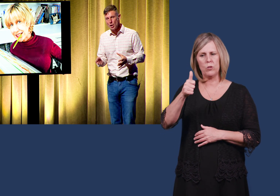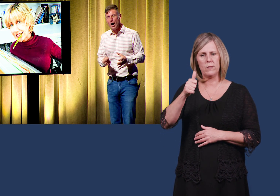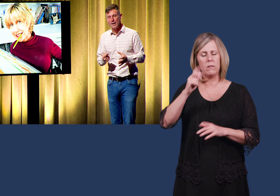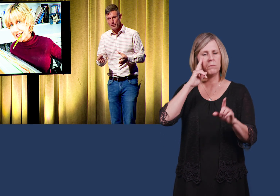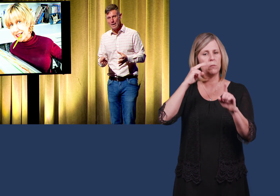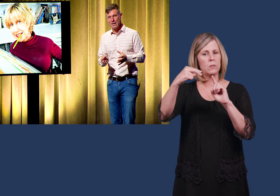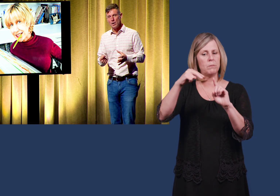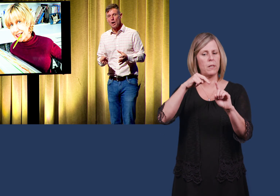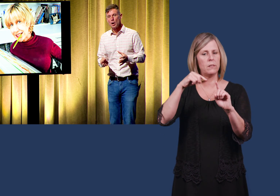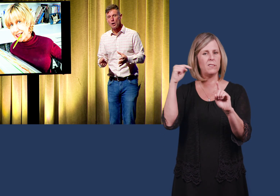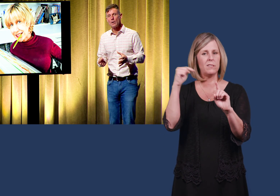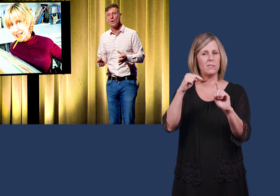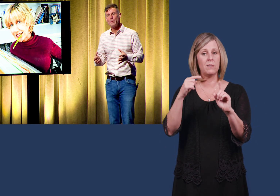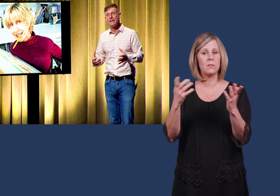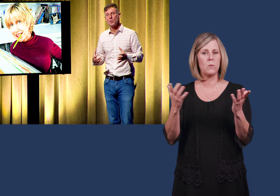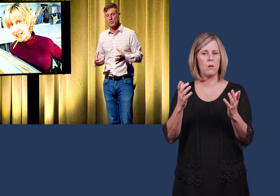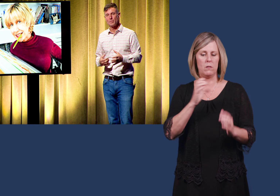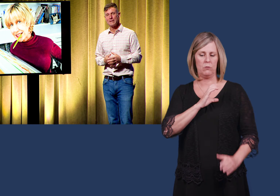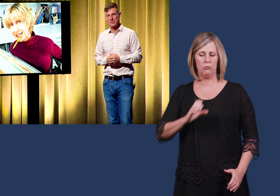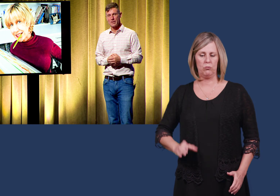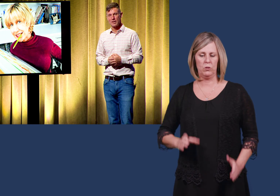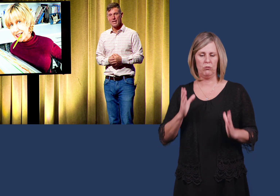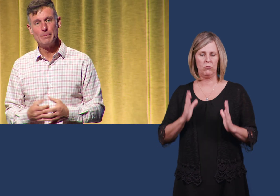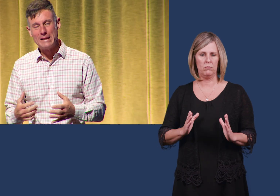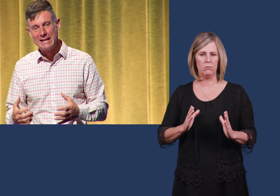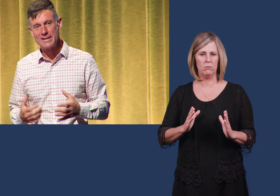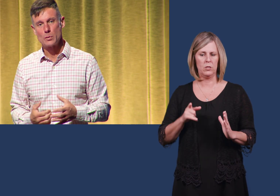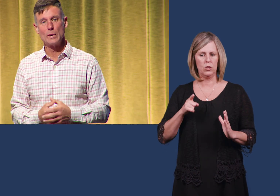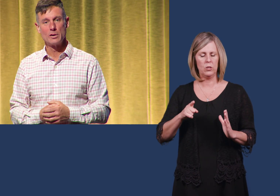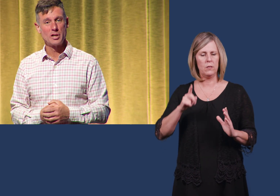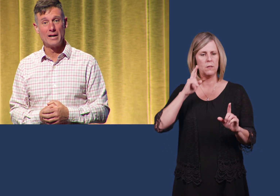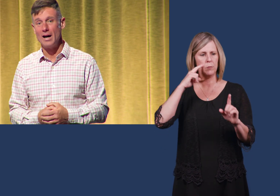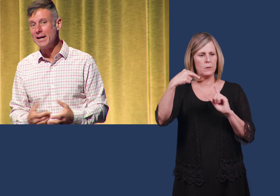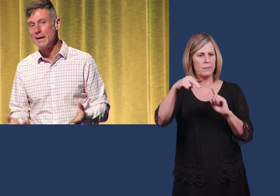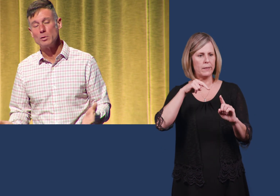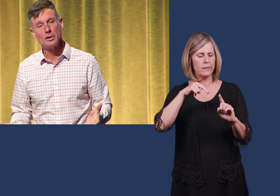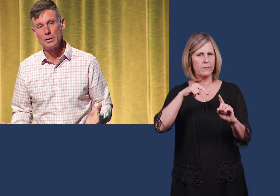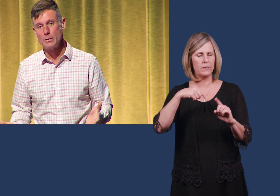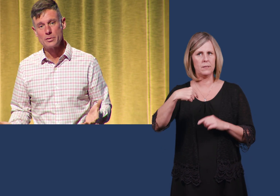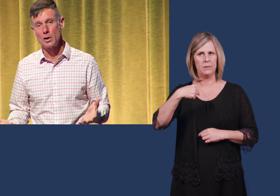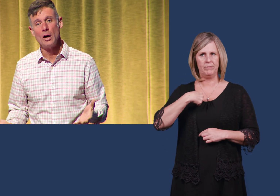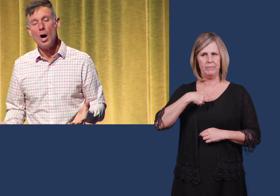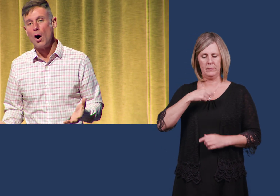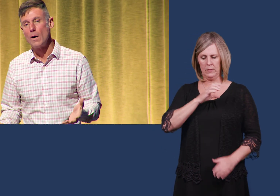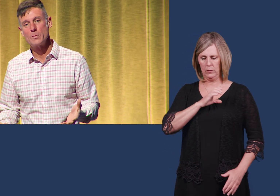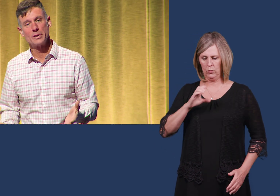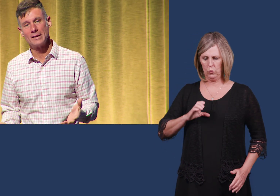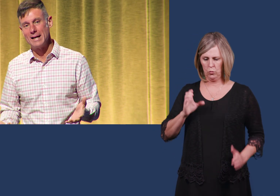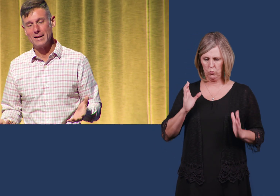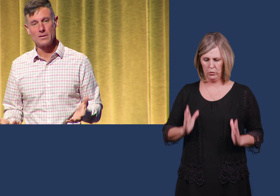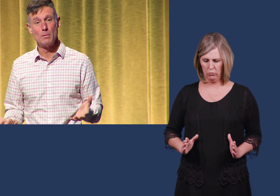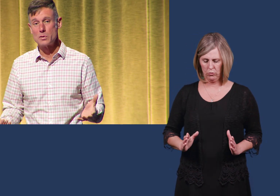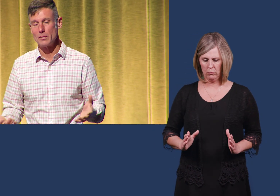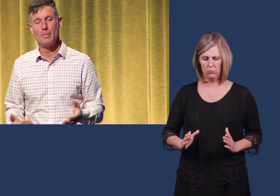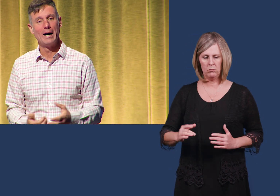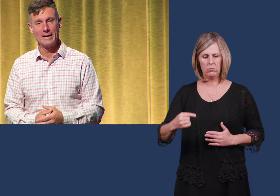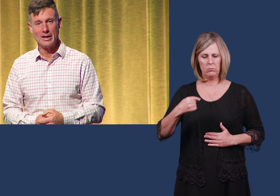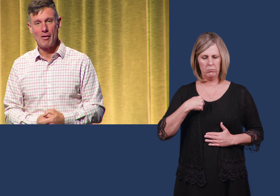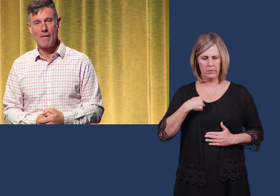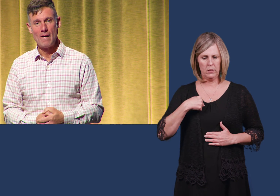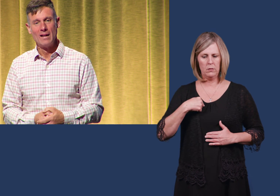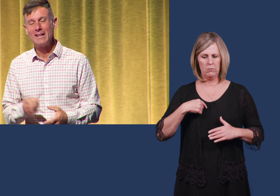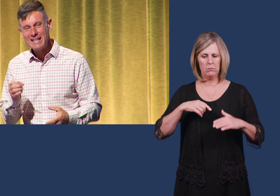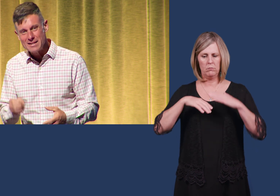has thought about her being a quadriplegic and being in this wheelchair and unable to use her arms or legs or most of her